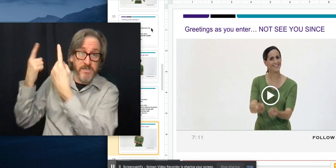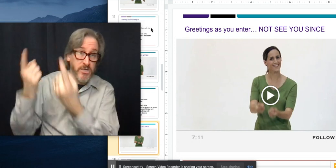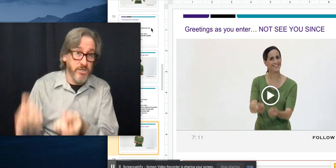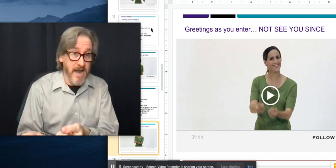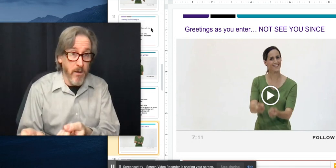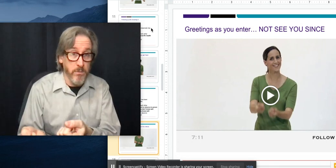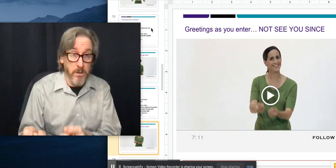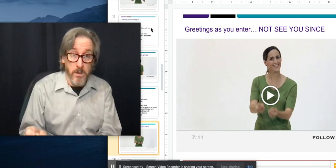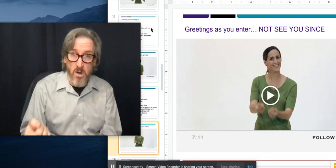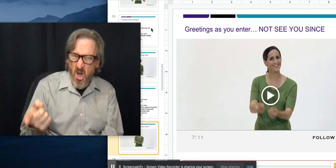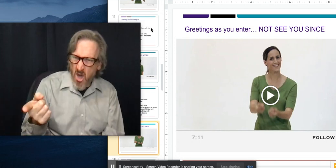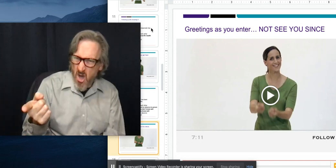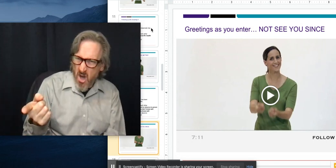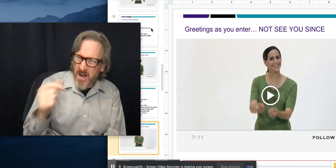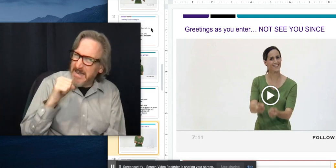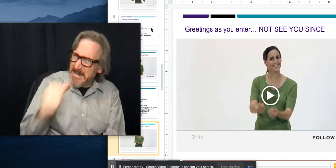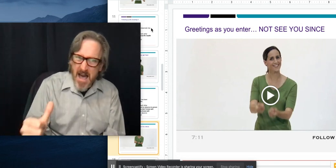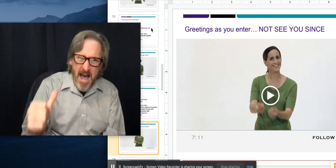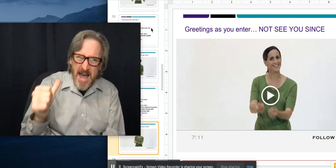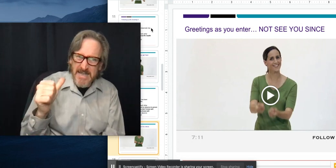the past to now.